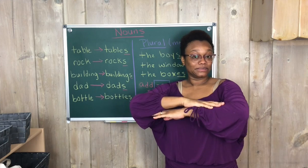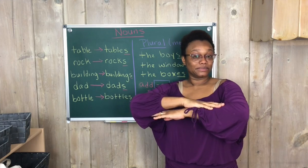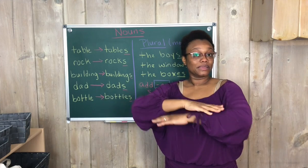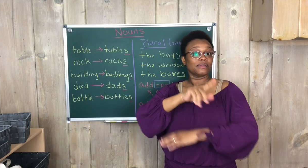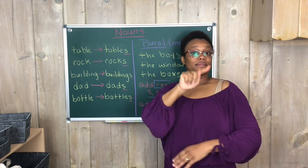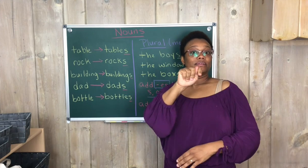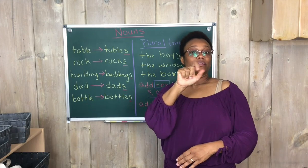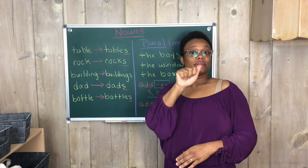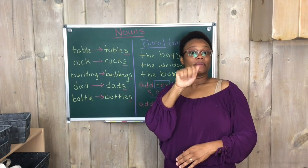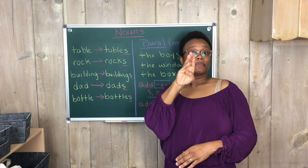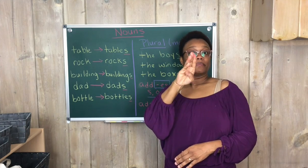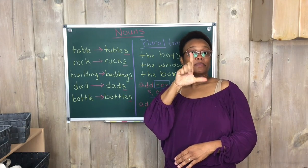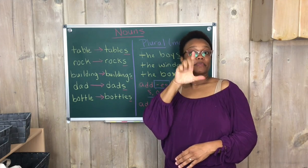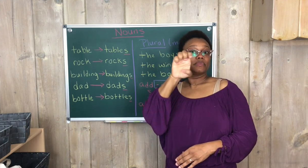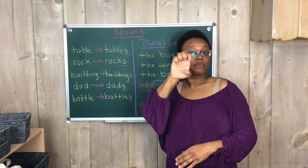Table, TABLE,